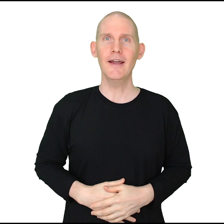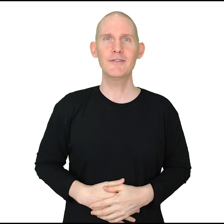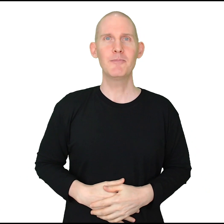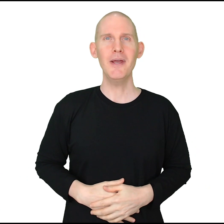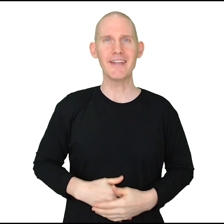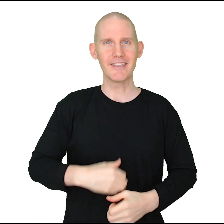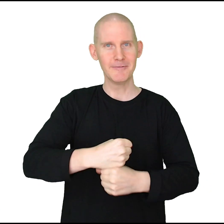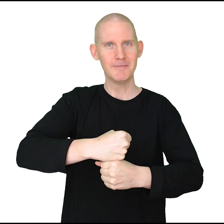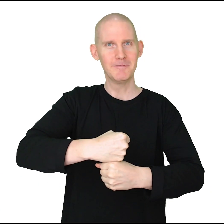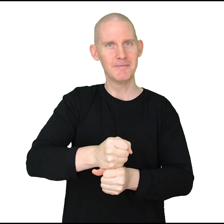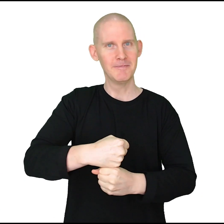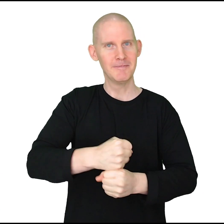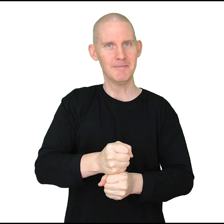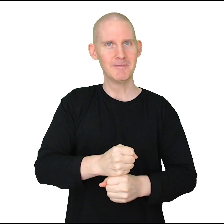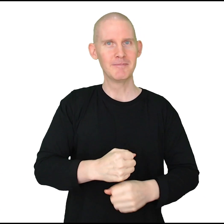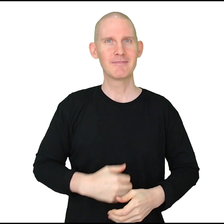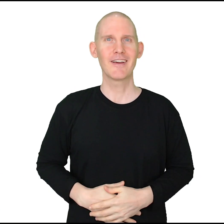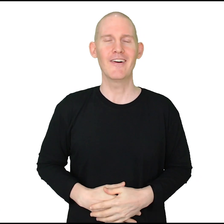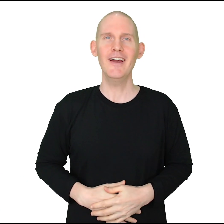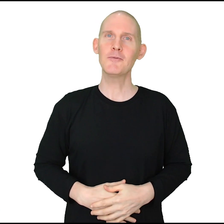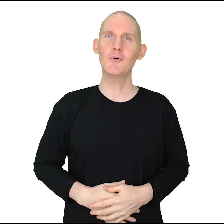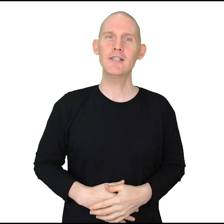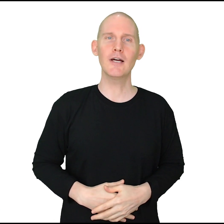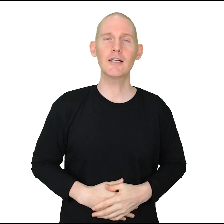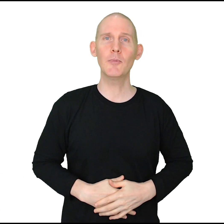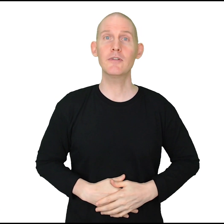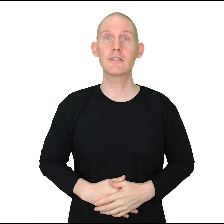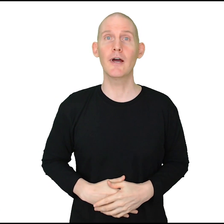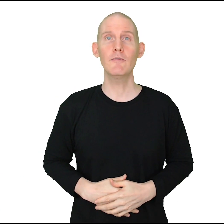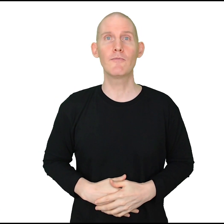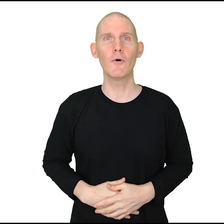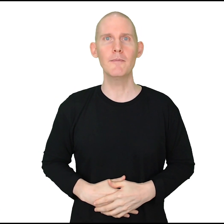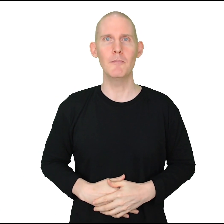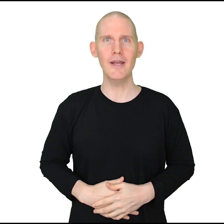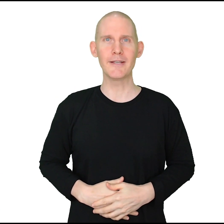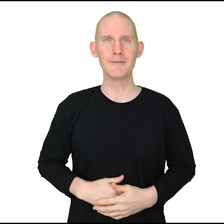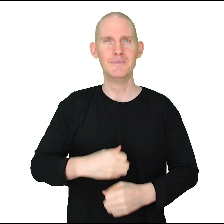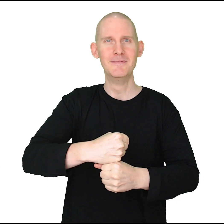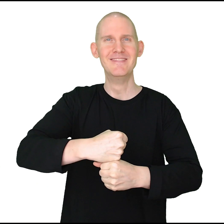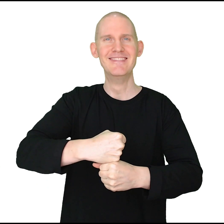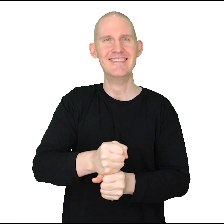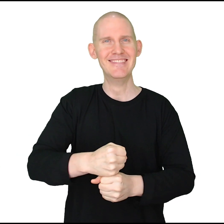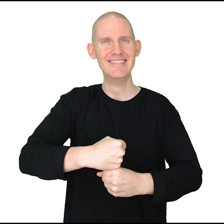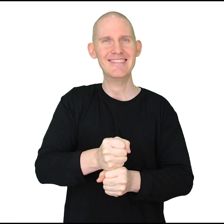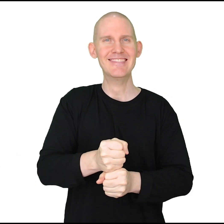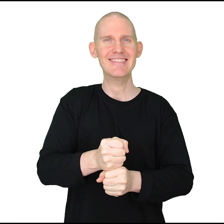That is make. All right, we just talked about the sign for make.